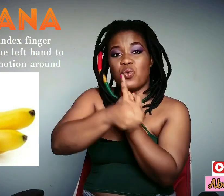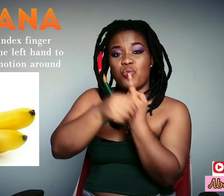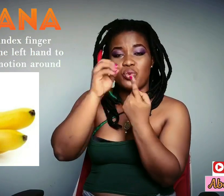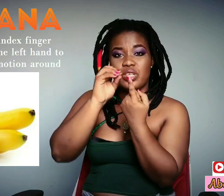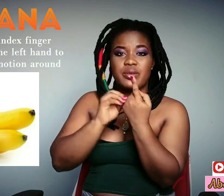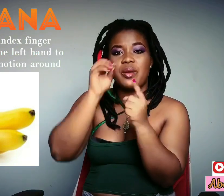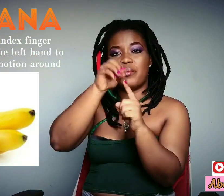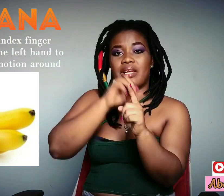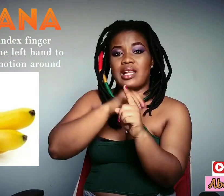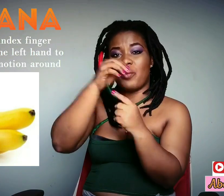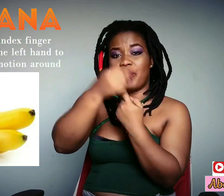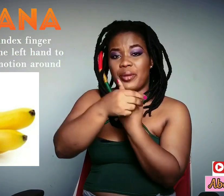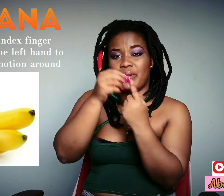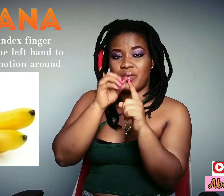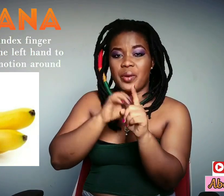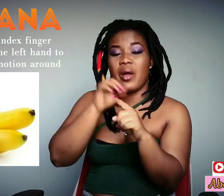se na wi banana ho pepepe